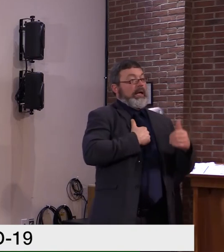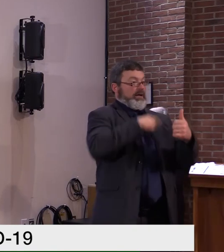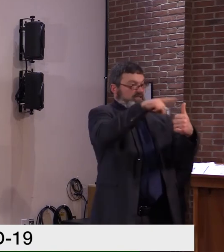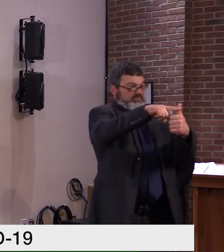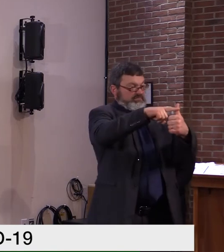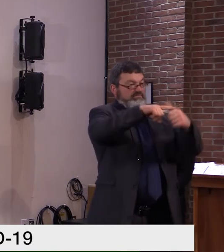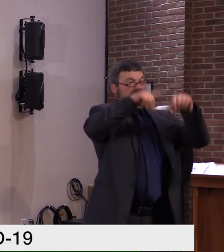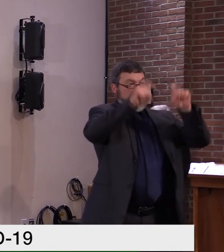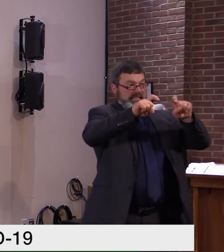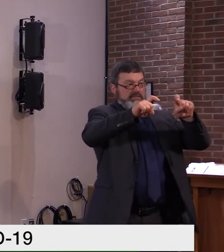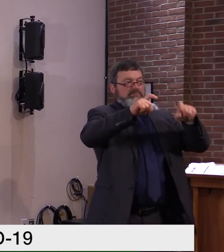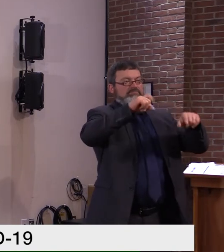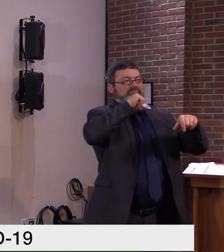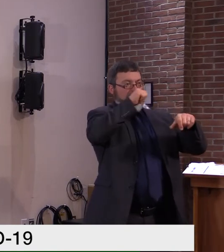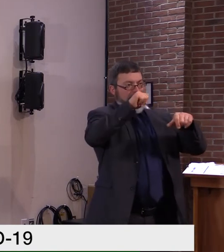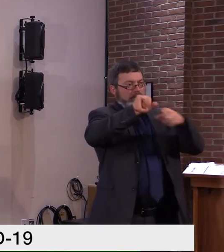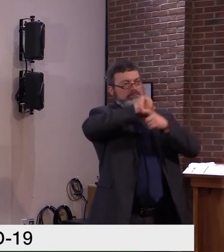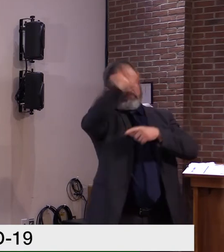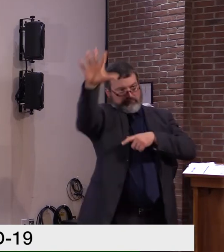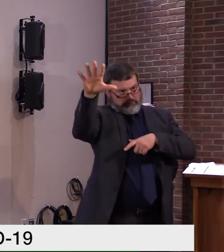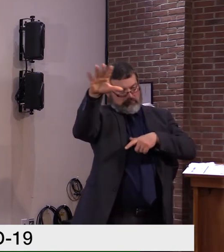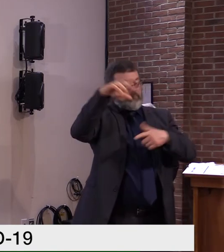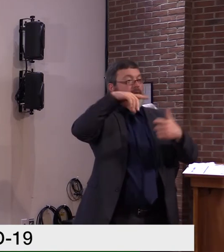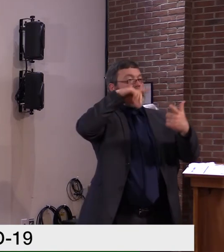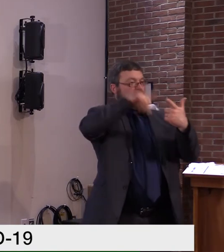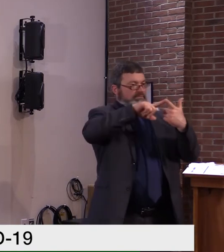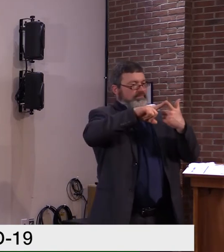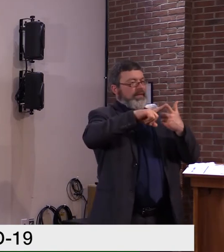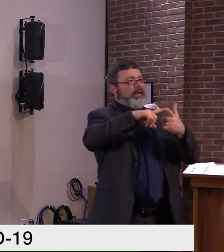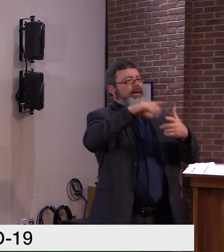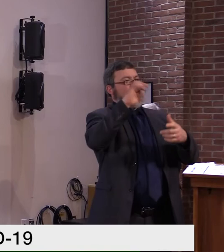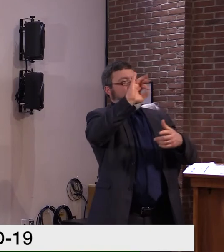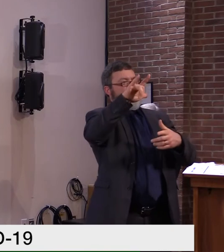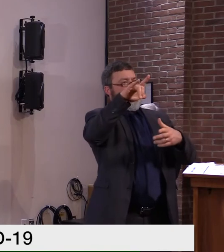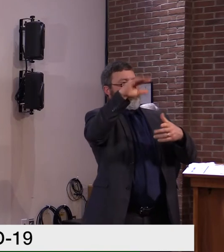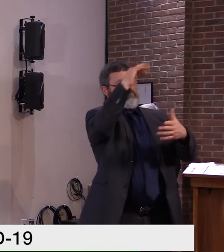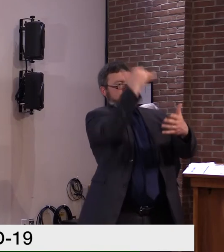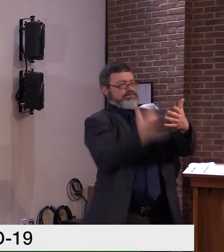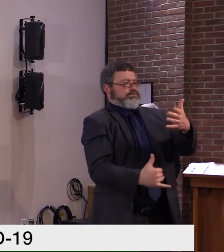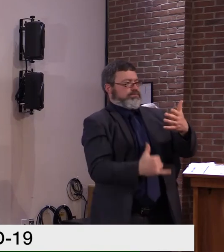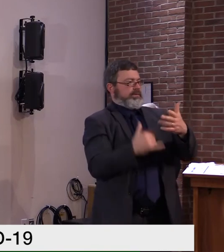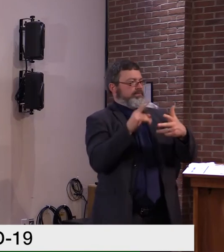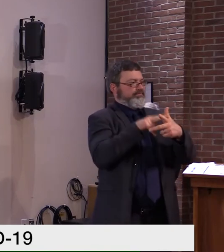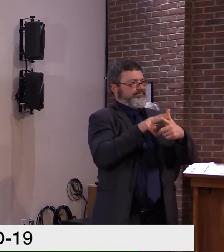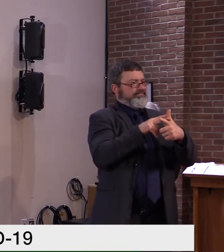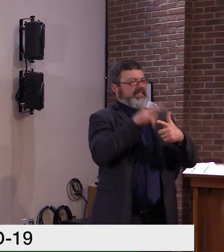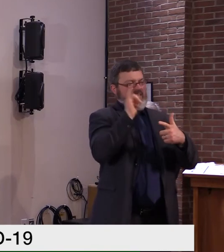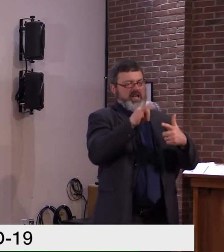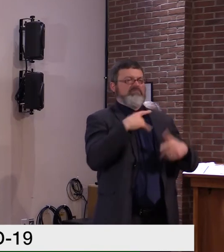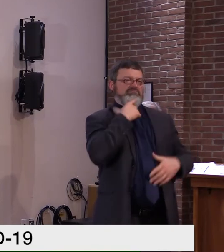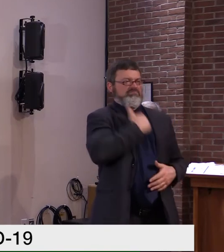because of the sample issue and because of the way the email went out.